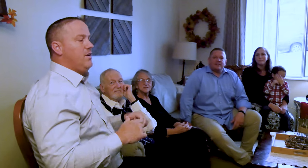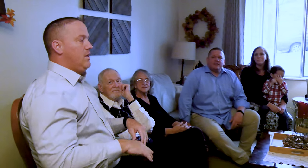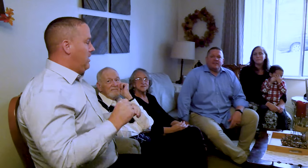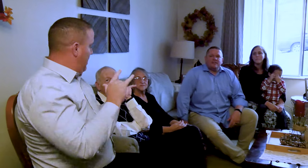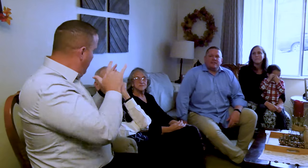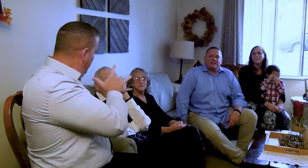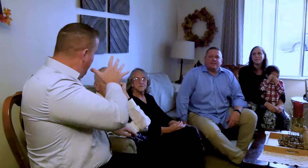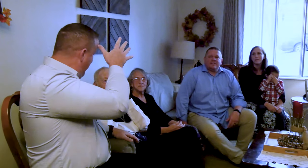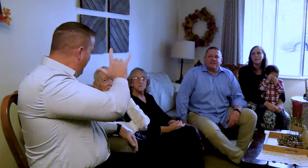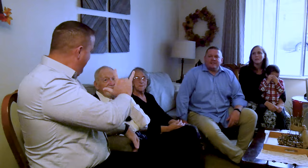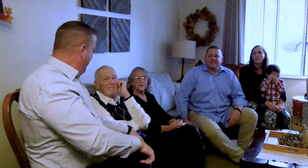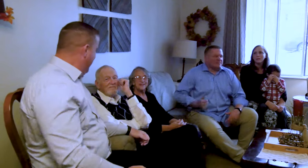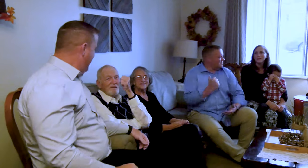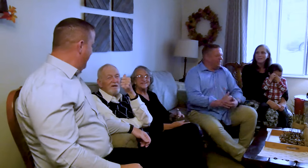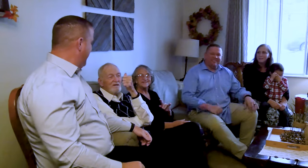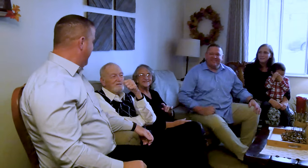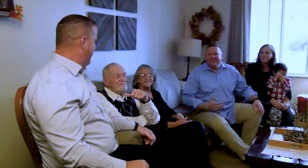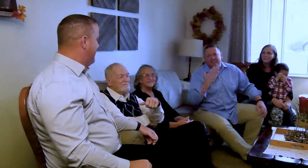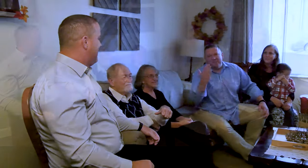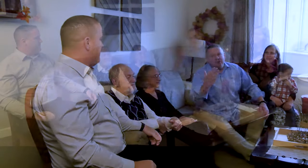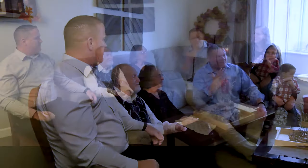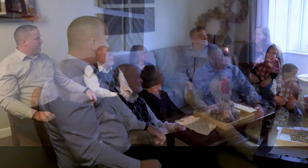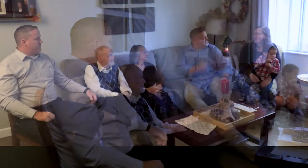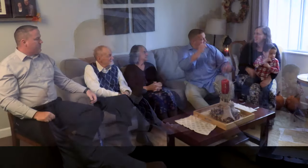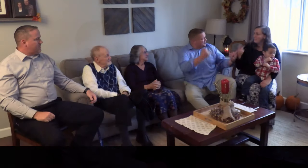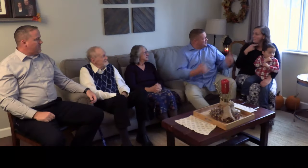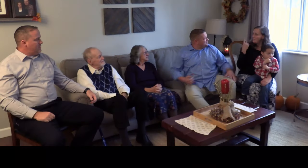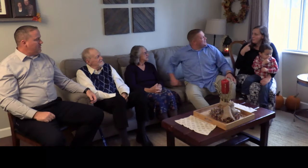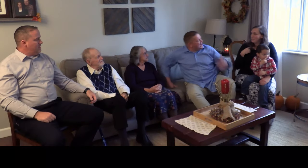i love you dude thanks bro jennifer yeah